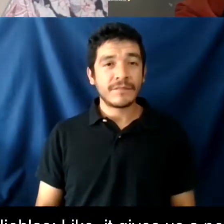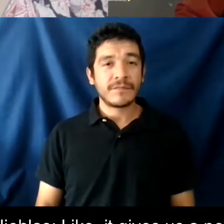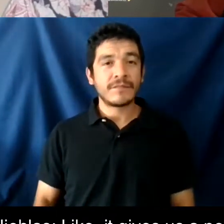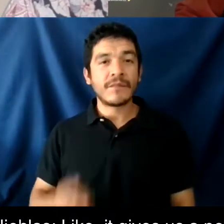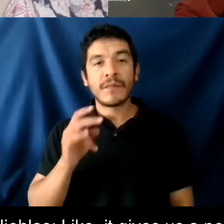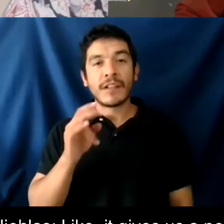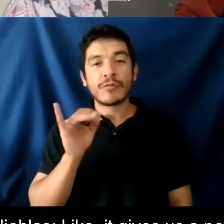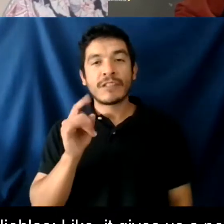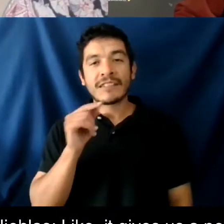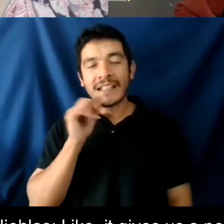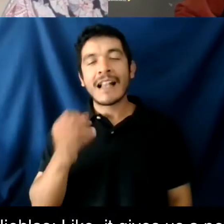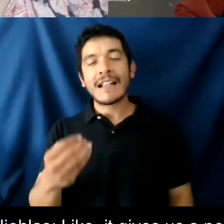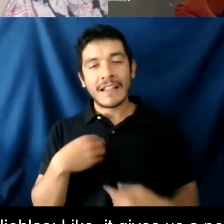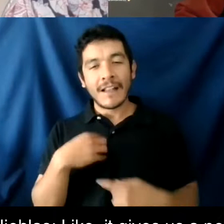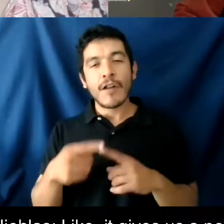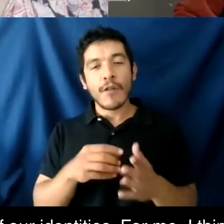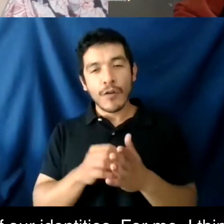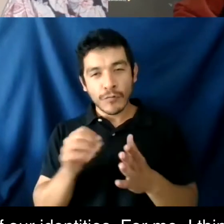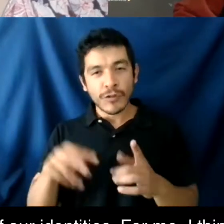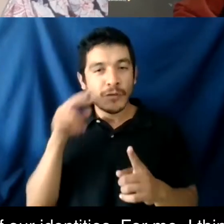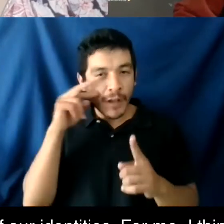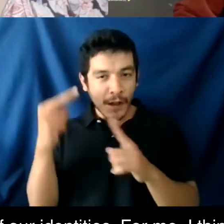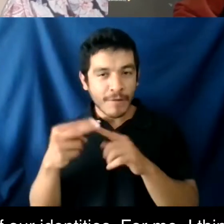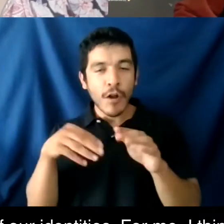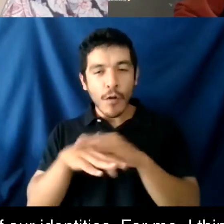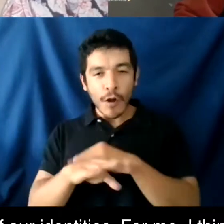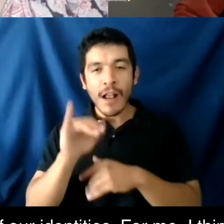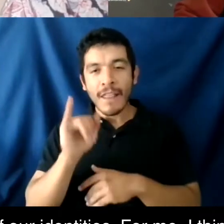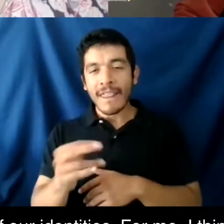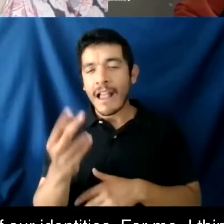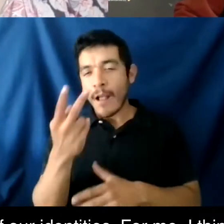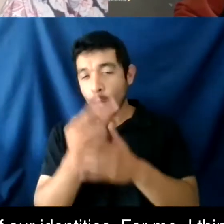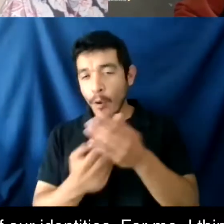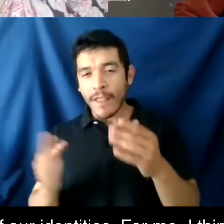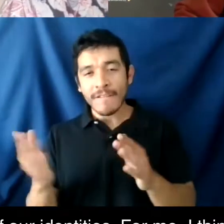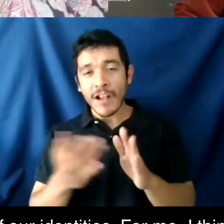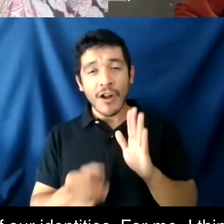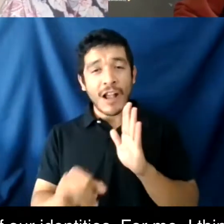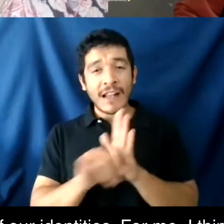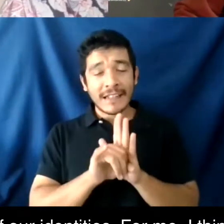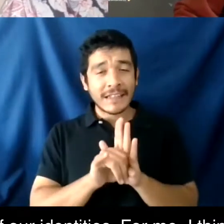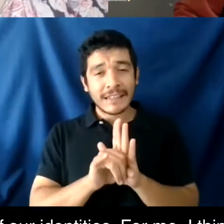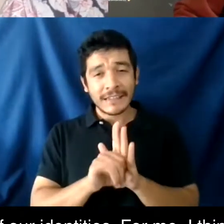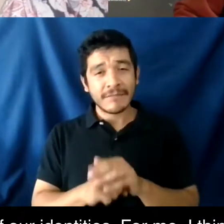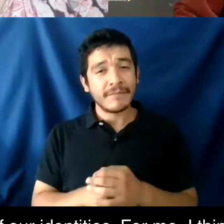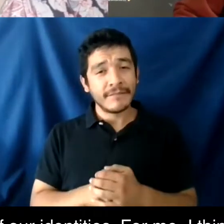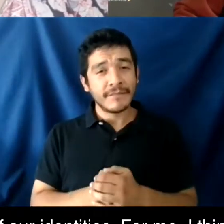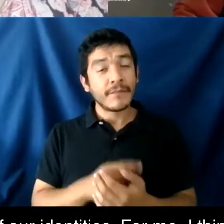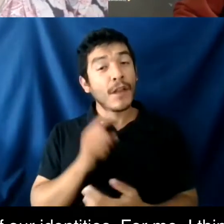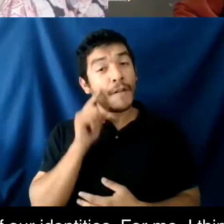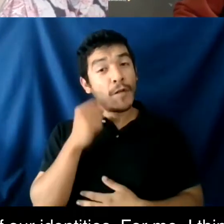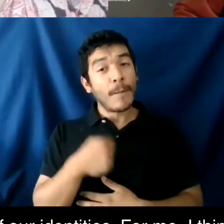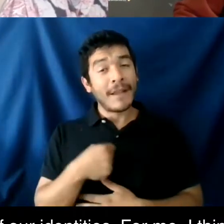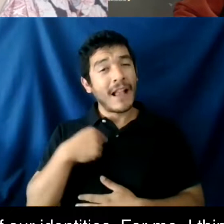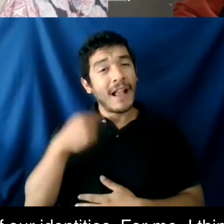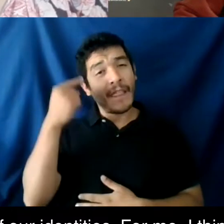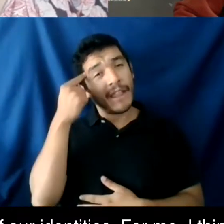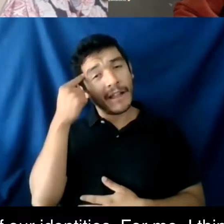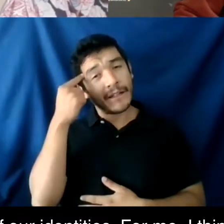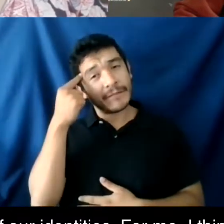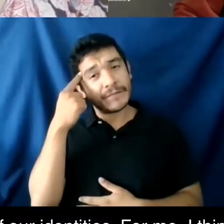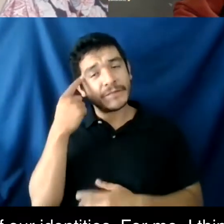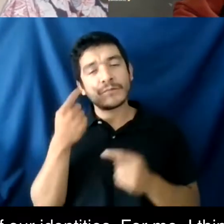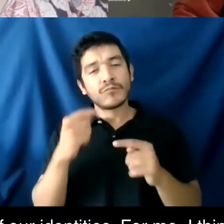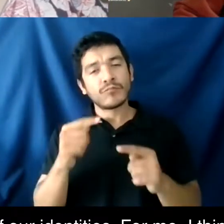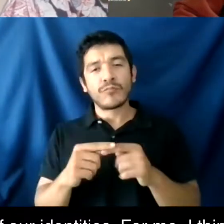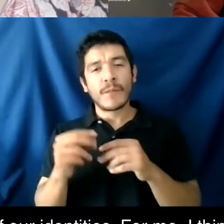perspective from a student's perspective and going into the duality of our identities. For me, I think trying to